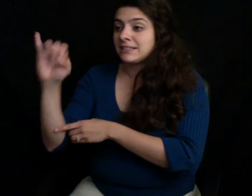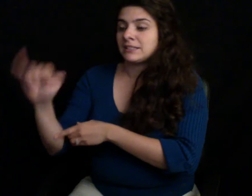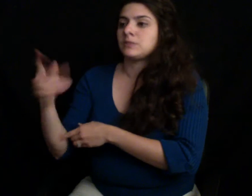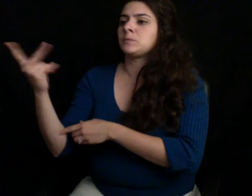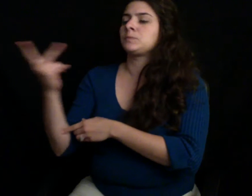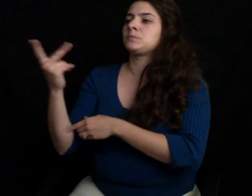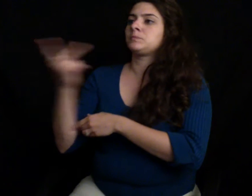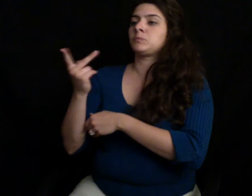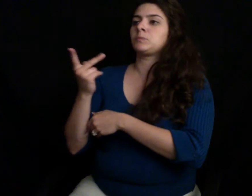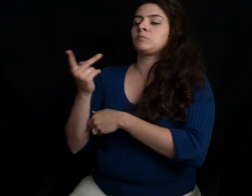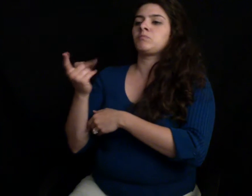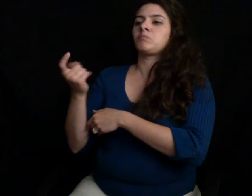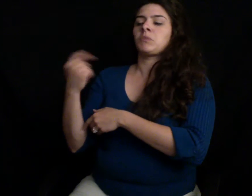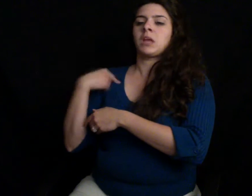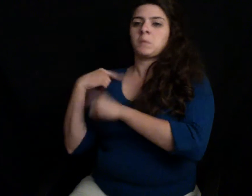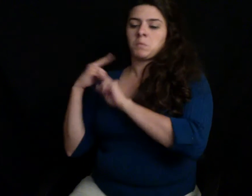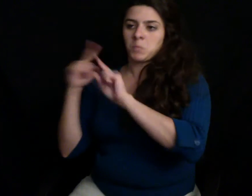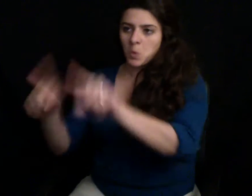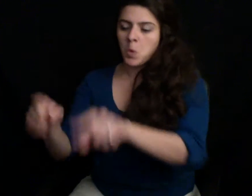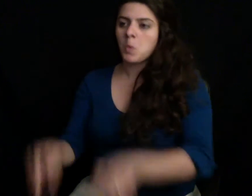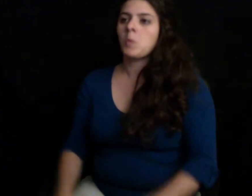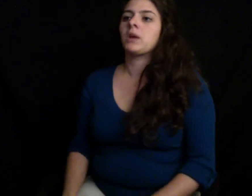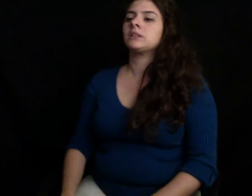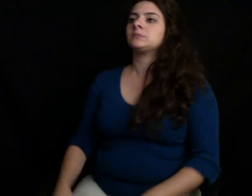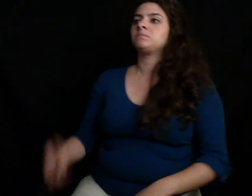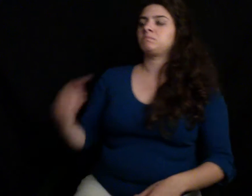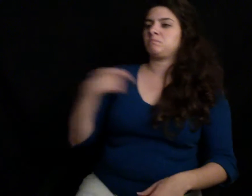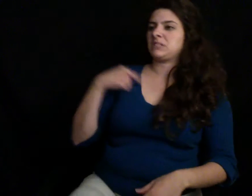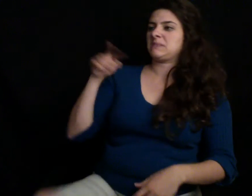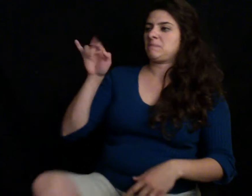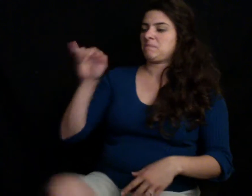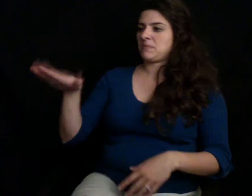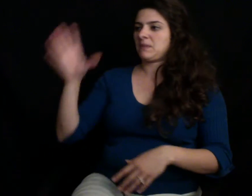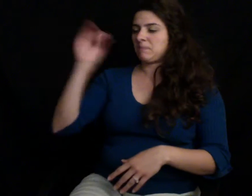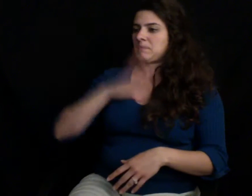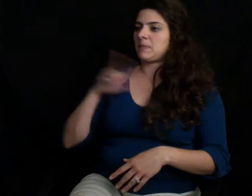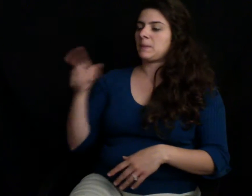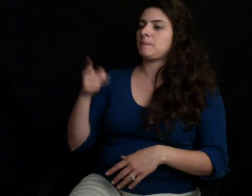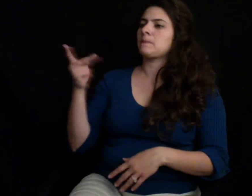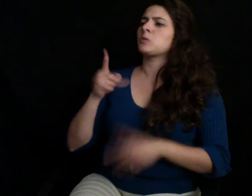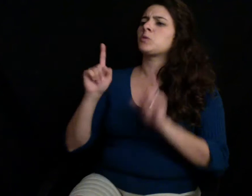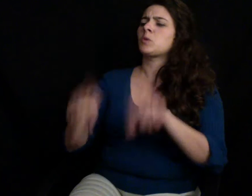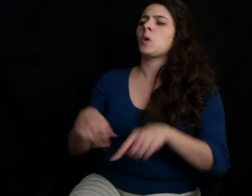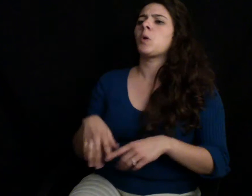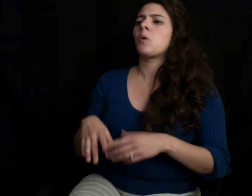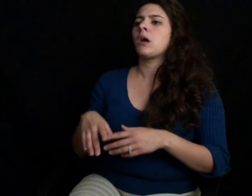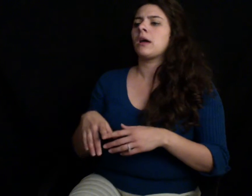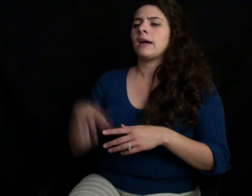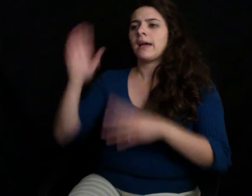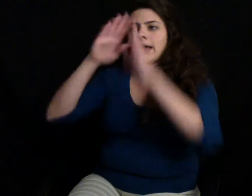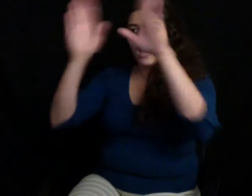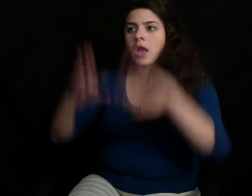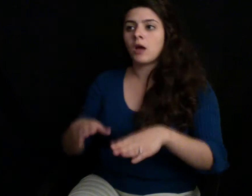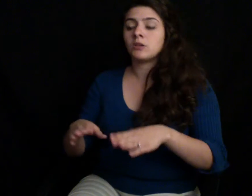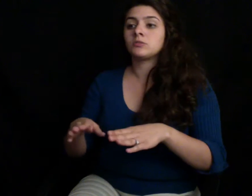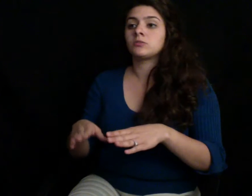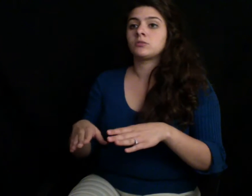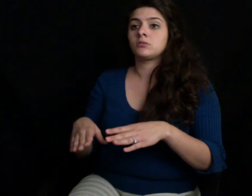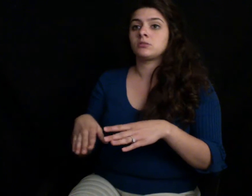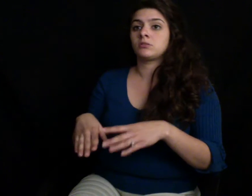Diddy's little baby on 44th Street, where they have like a studio and they make beats and stuff. He got into an argument with, I think, Harvey